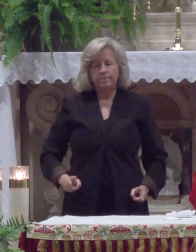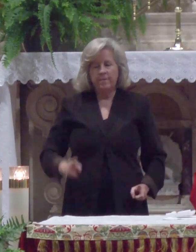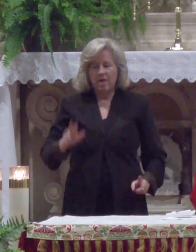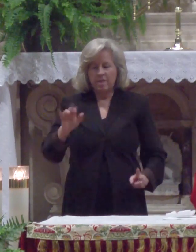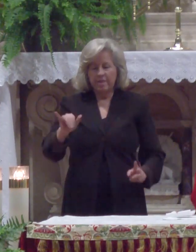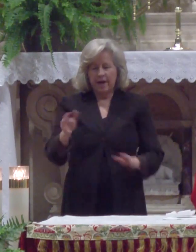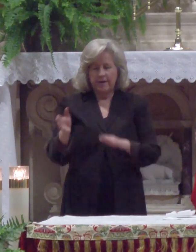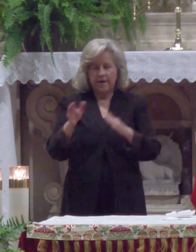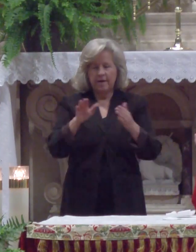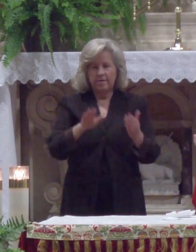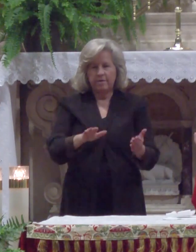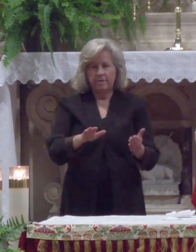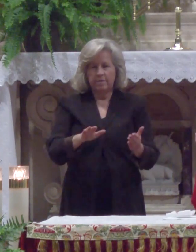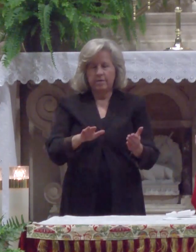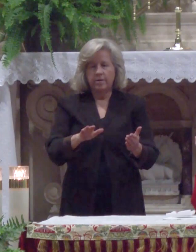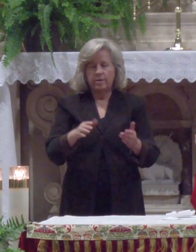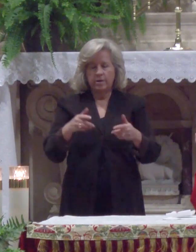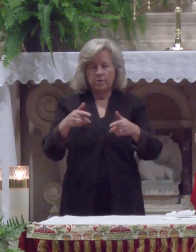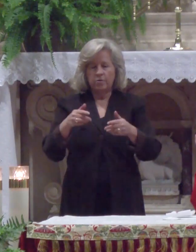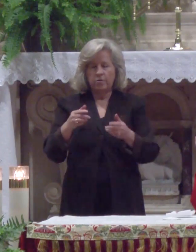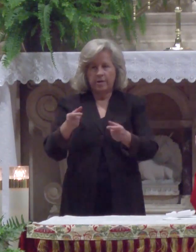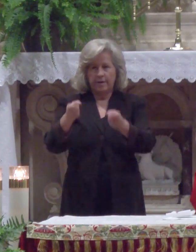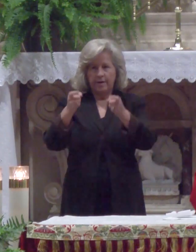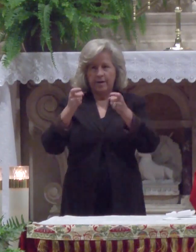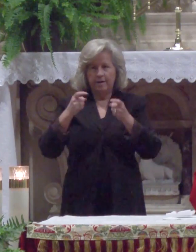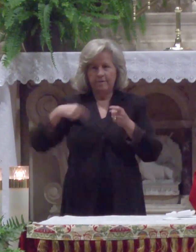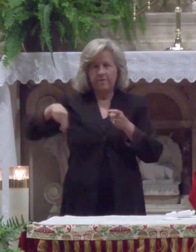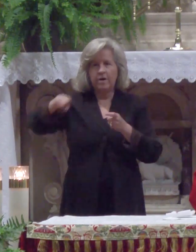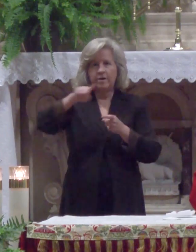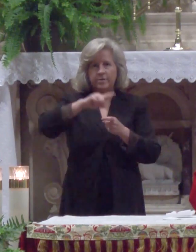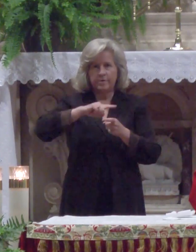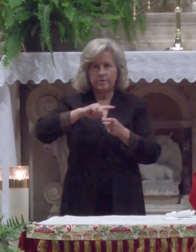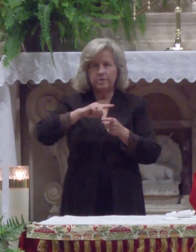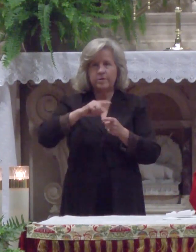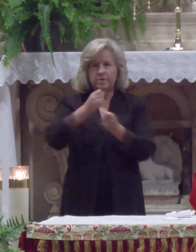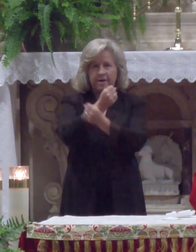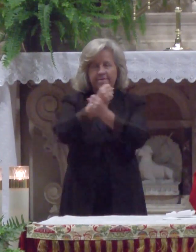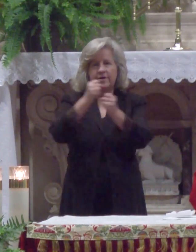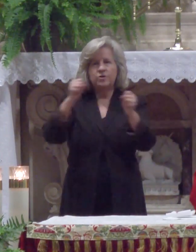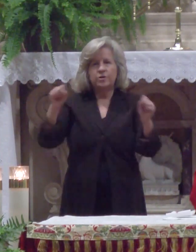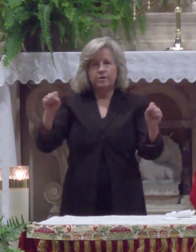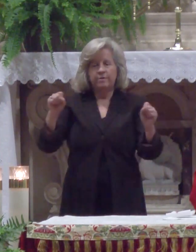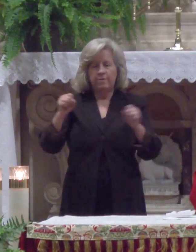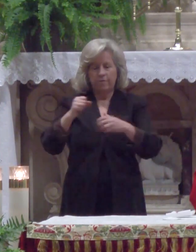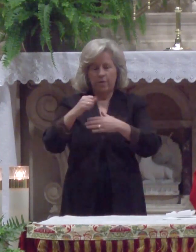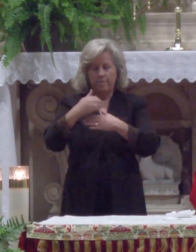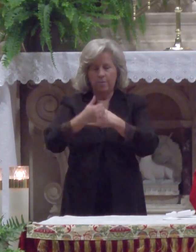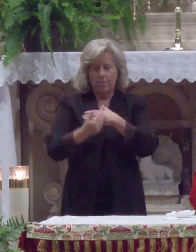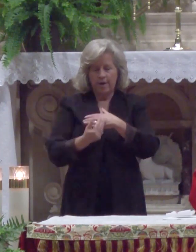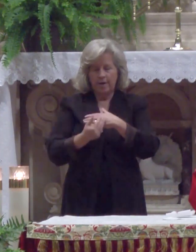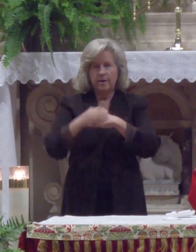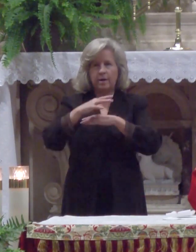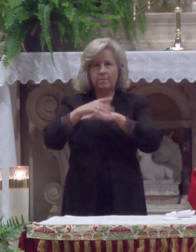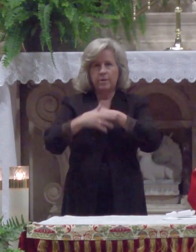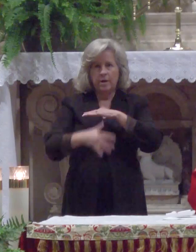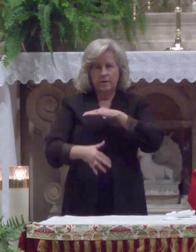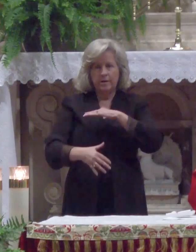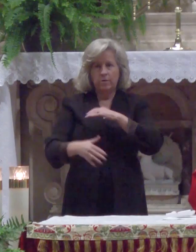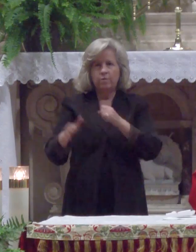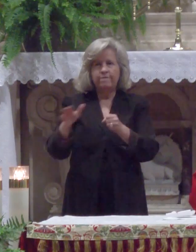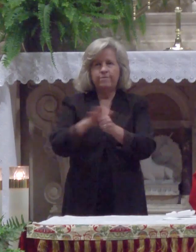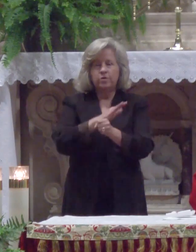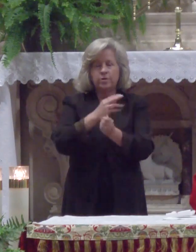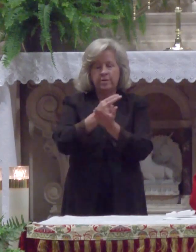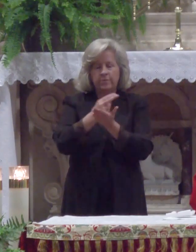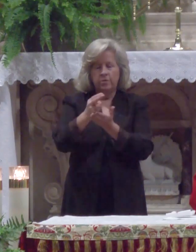reconcile us to yourself, grant that we who are nourished by the body and blood of your Son and filled with his Holy Spirit